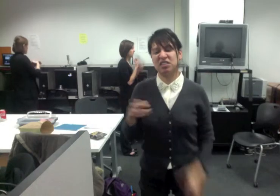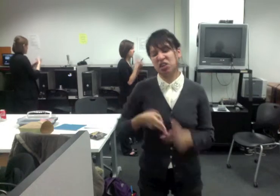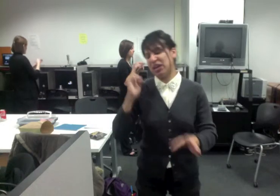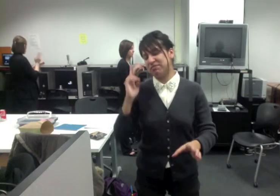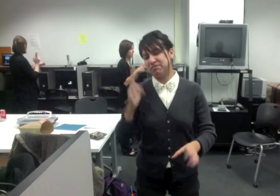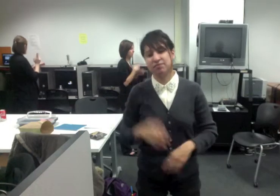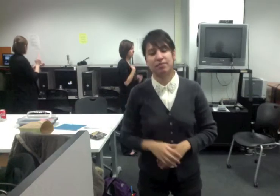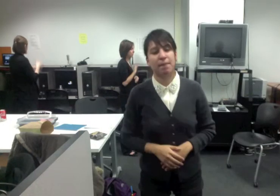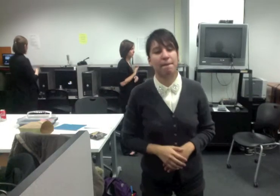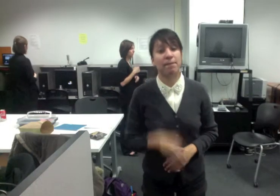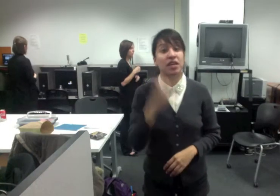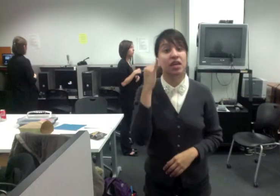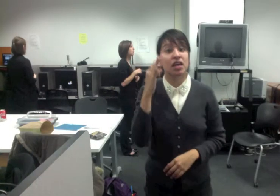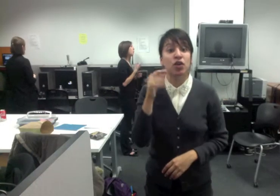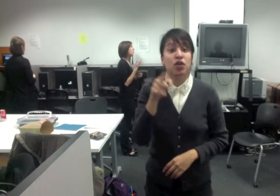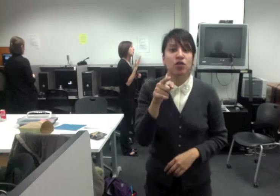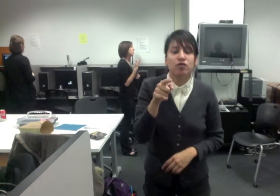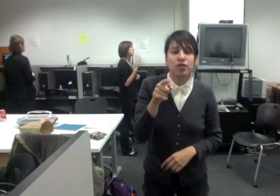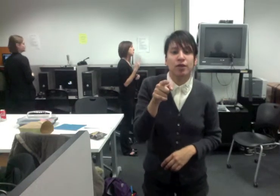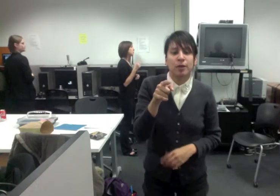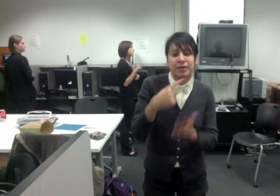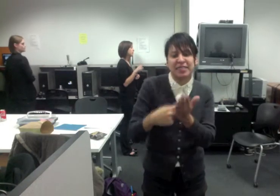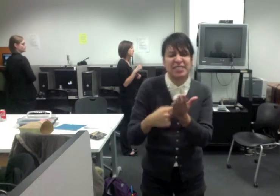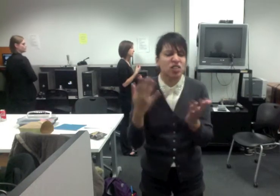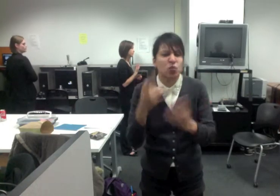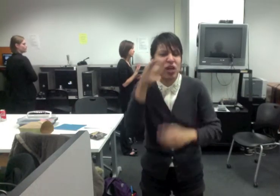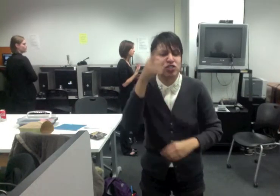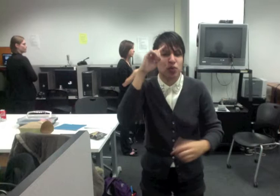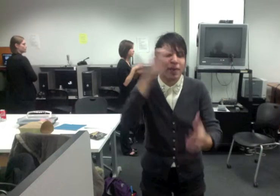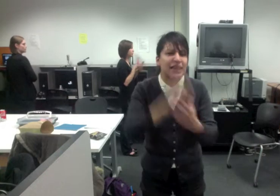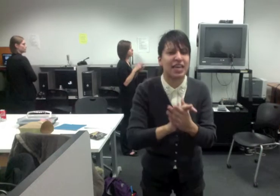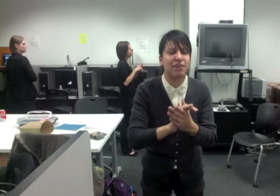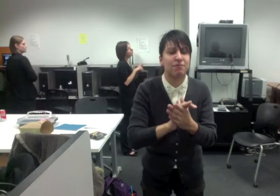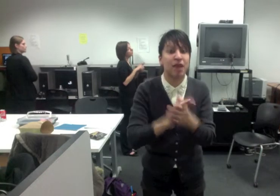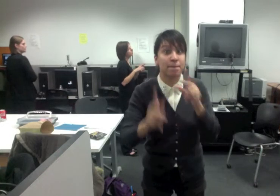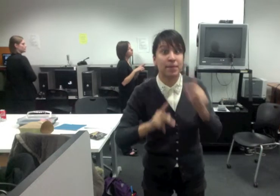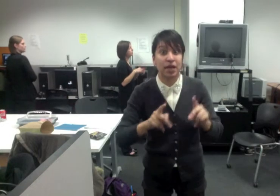attract those who believe what you believe. So why is it important to attract those who believe what you believe?